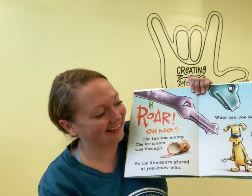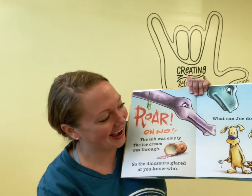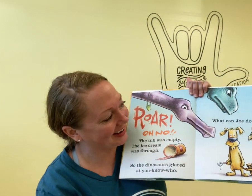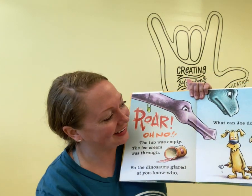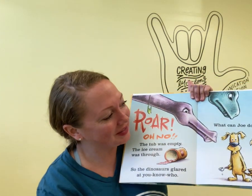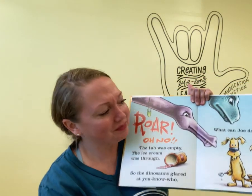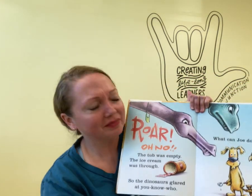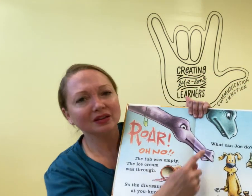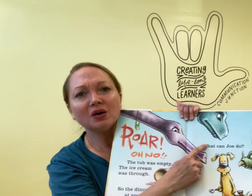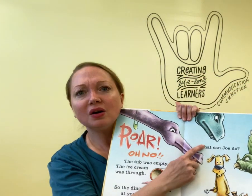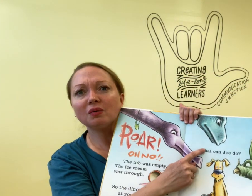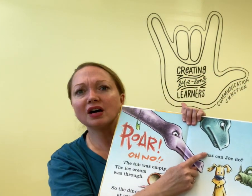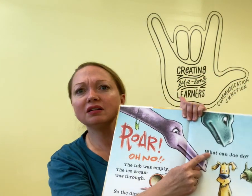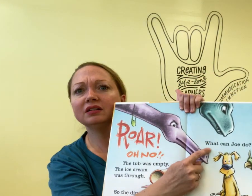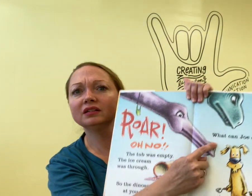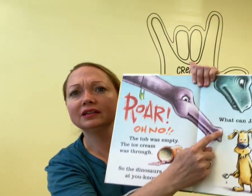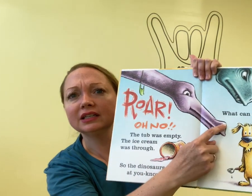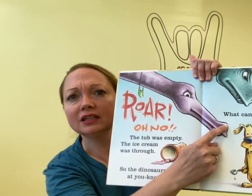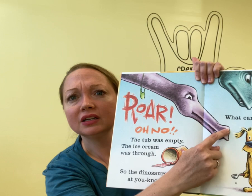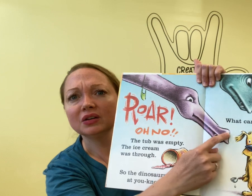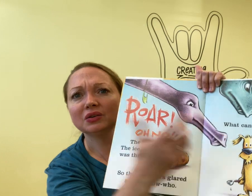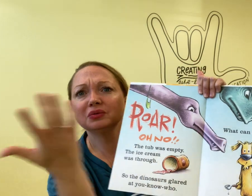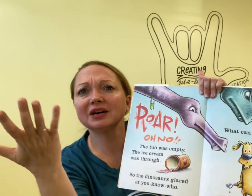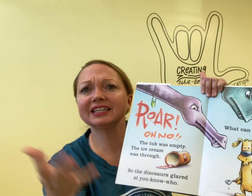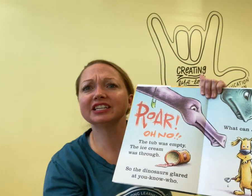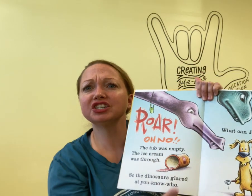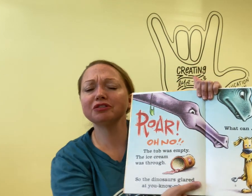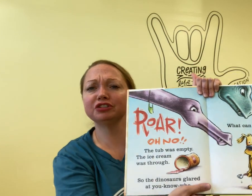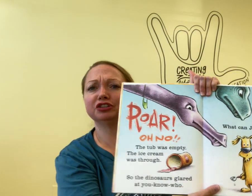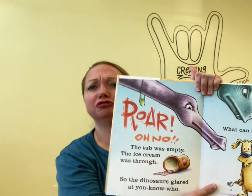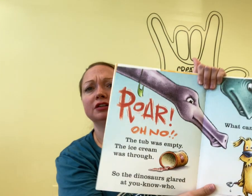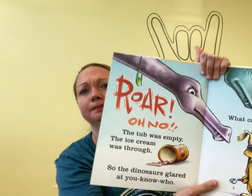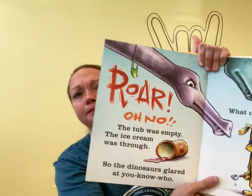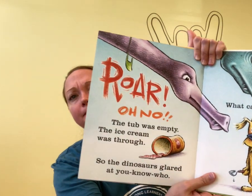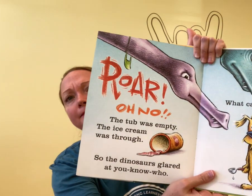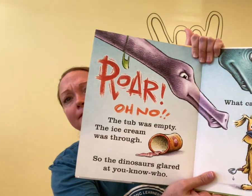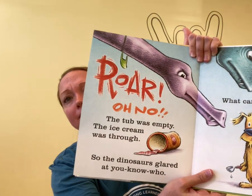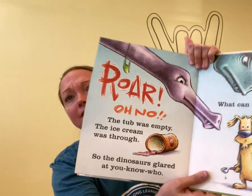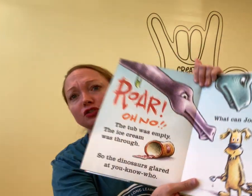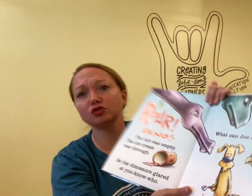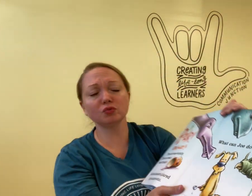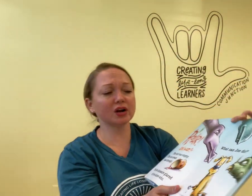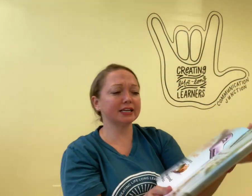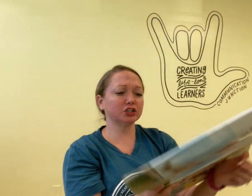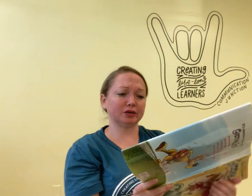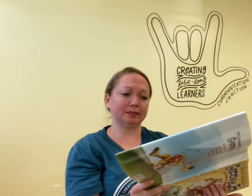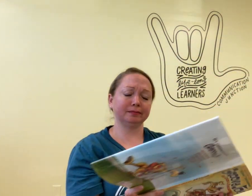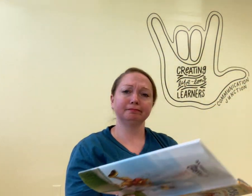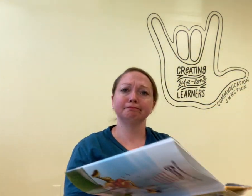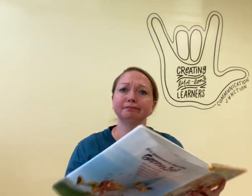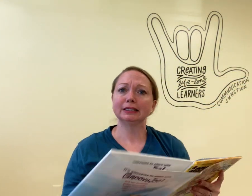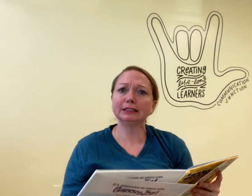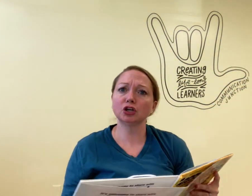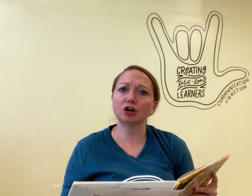at? Well, what can Joe do? There's no more ice cream. He's all